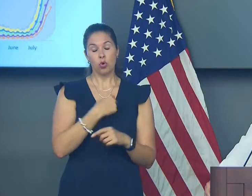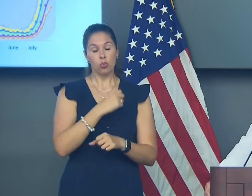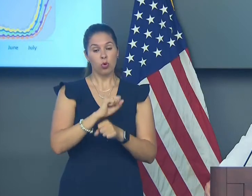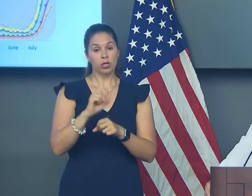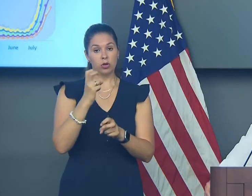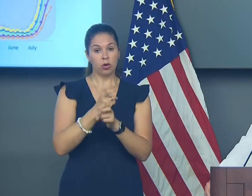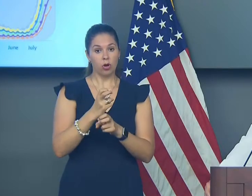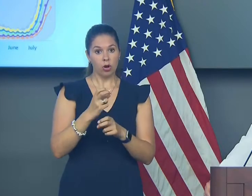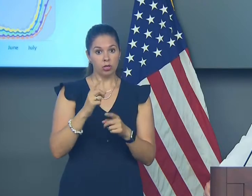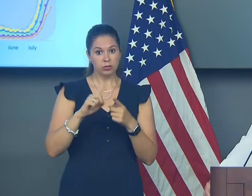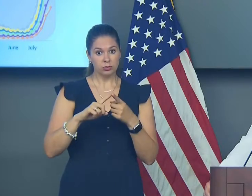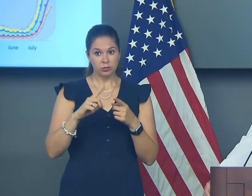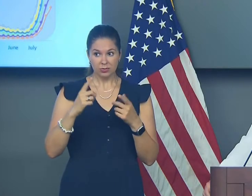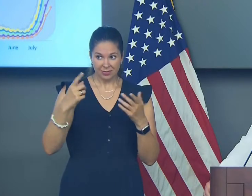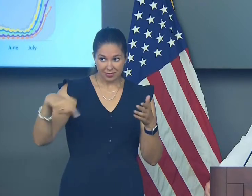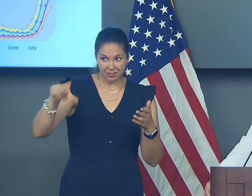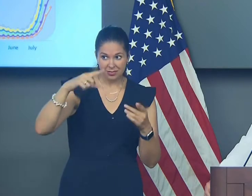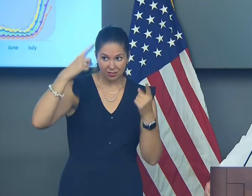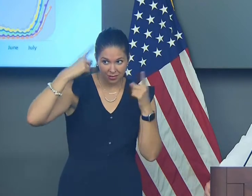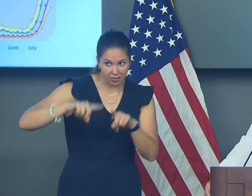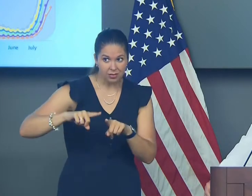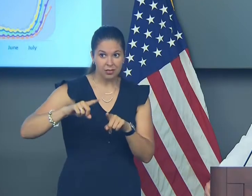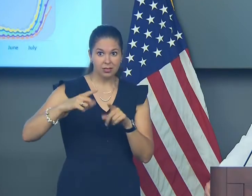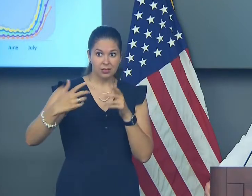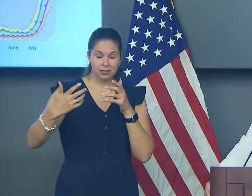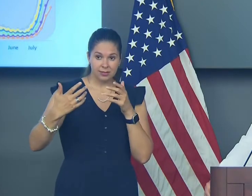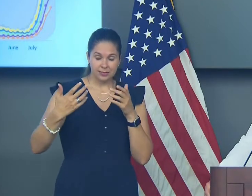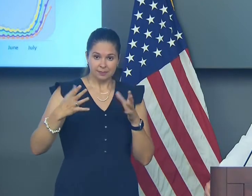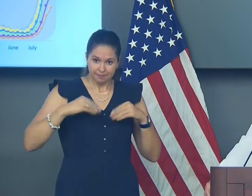get compliance with the ones that we have in effect.